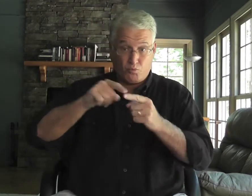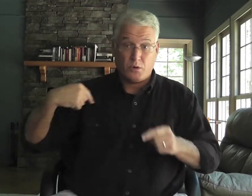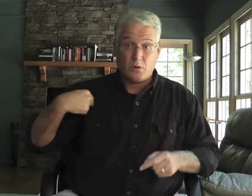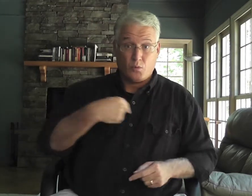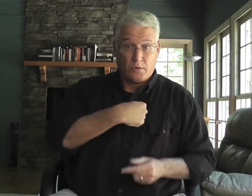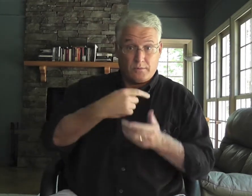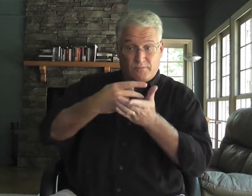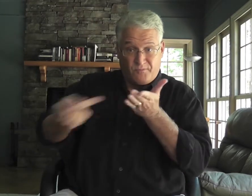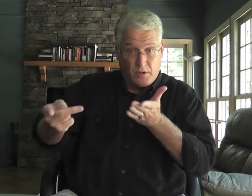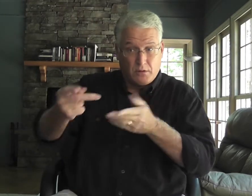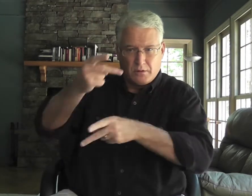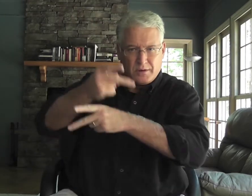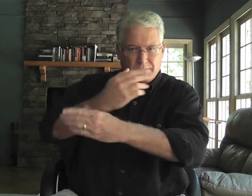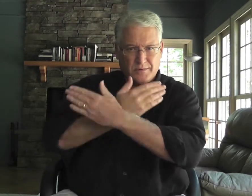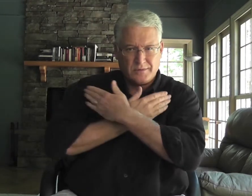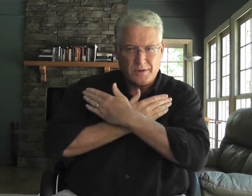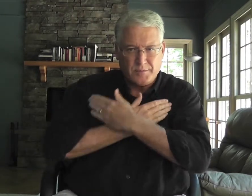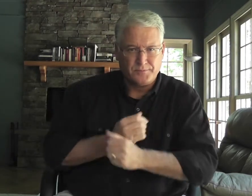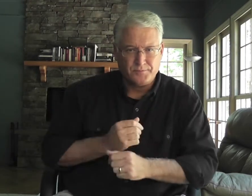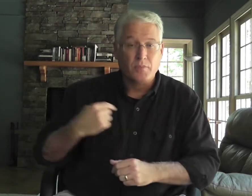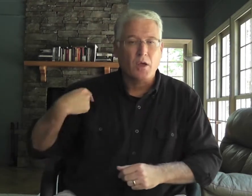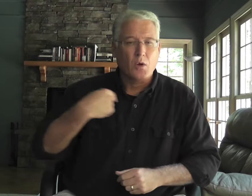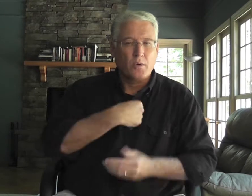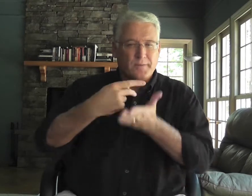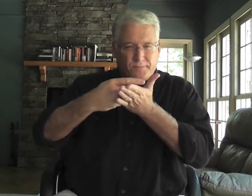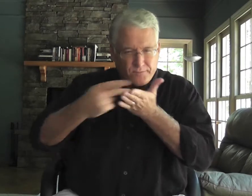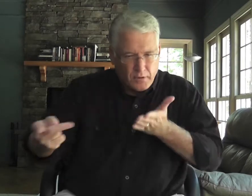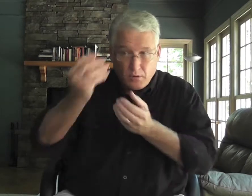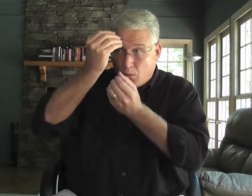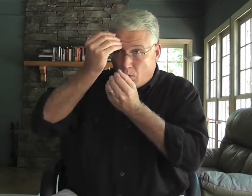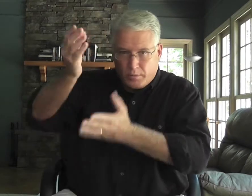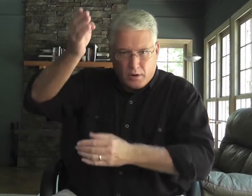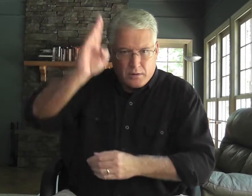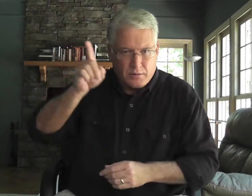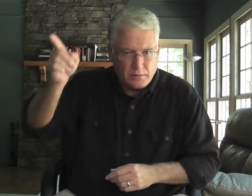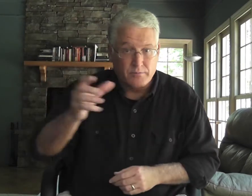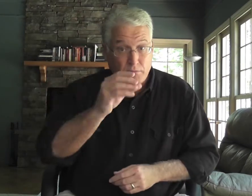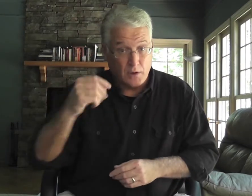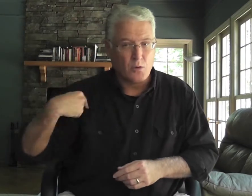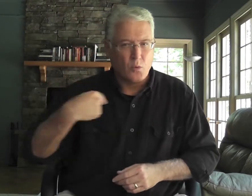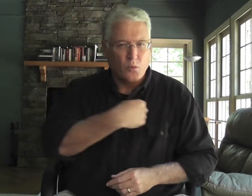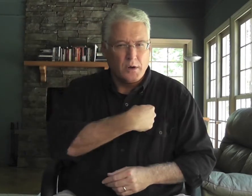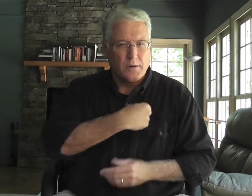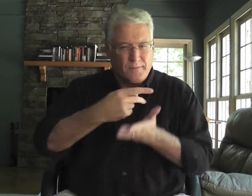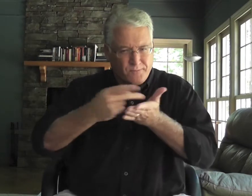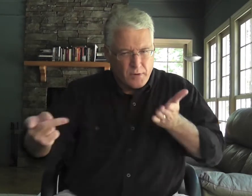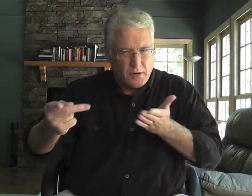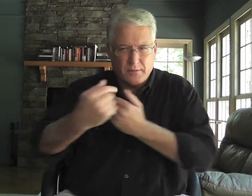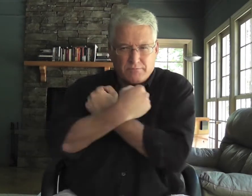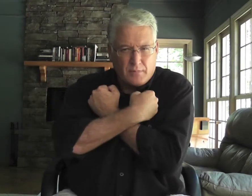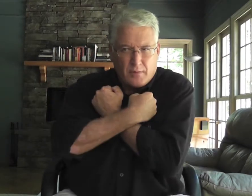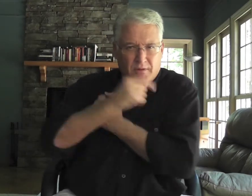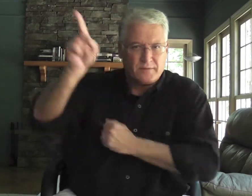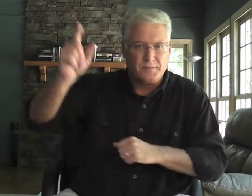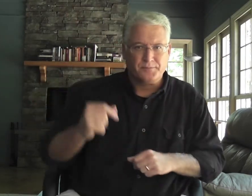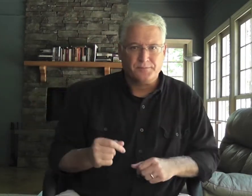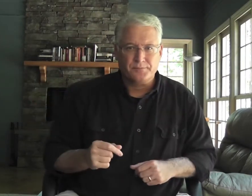God. Now, when we fail to keep the Sabbath, we're failing to obey God also, and we're failing to love